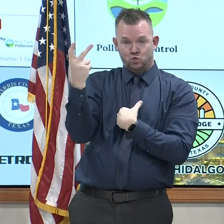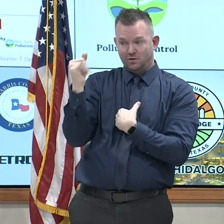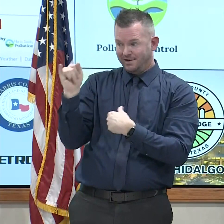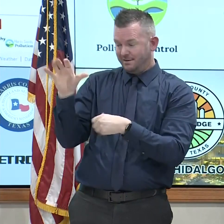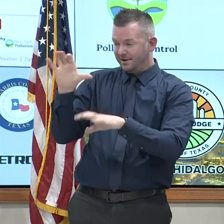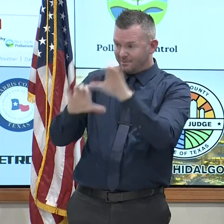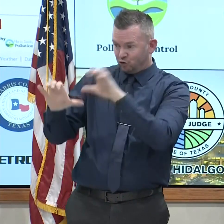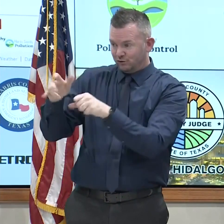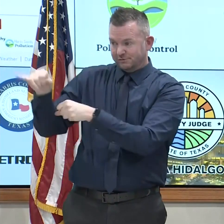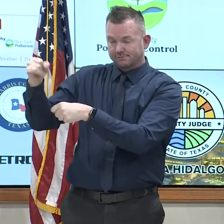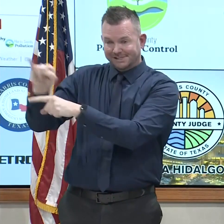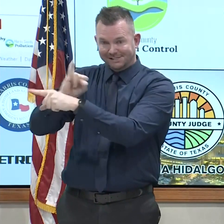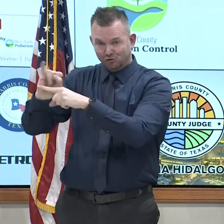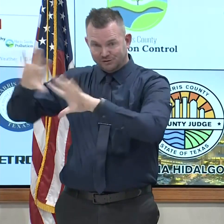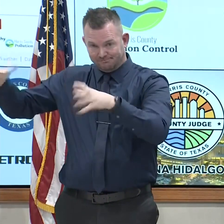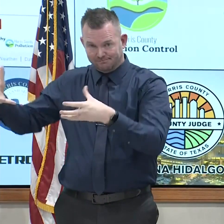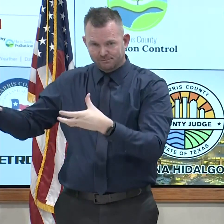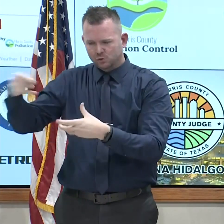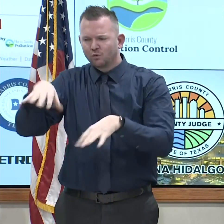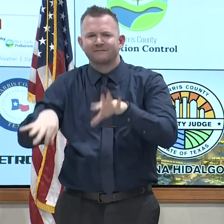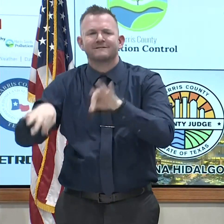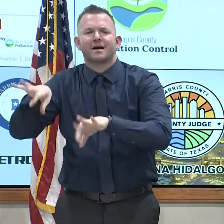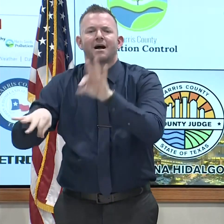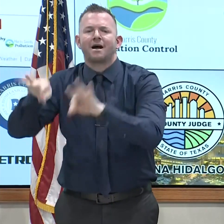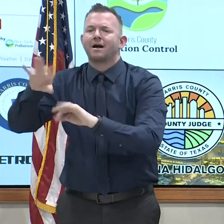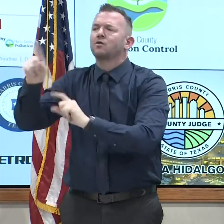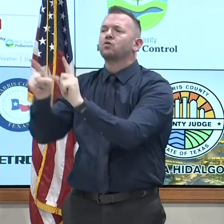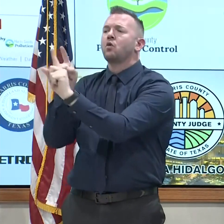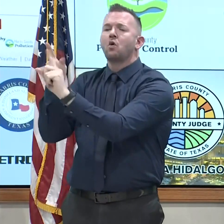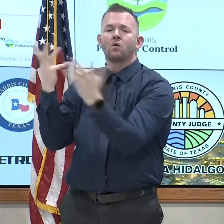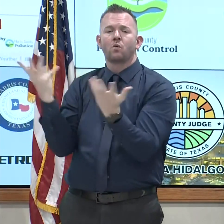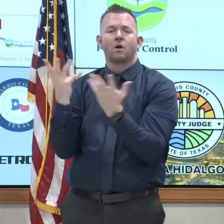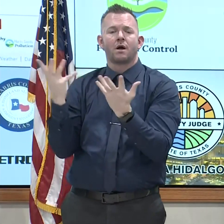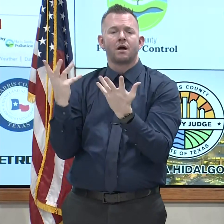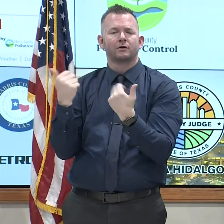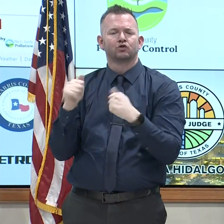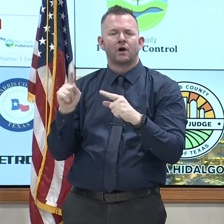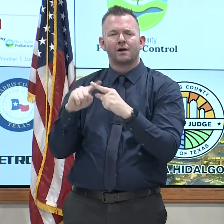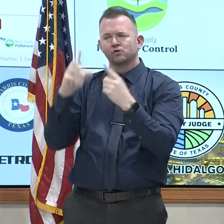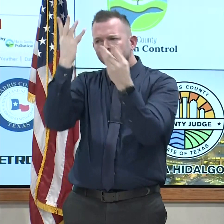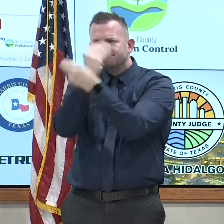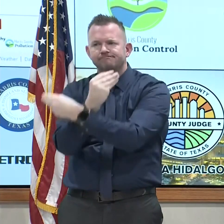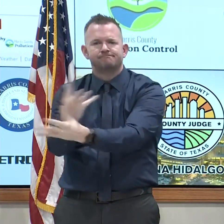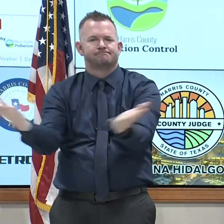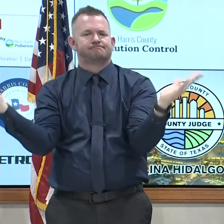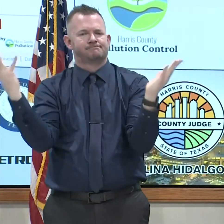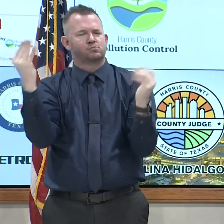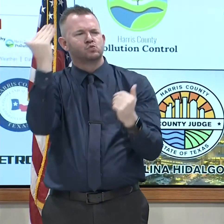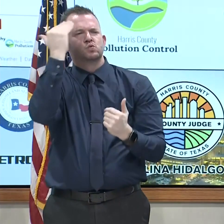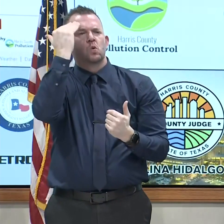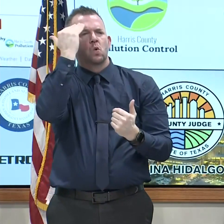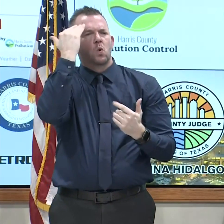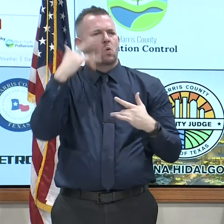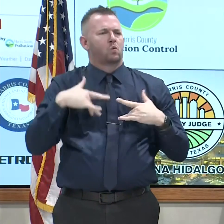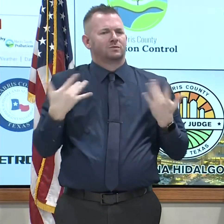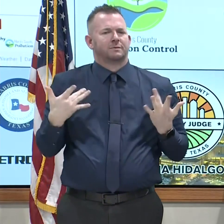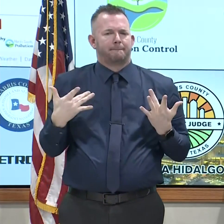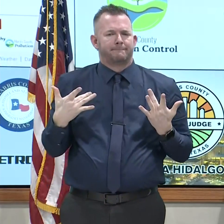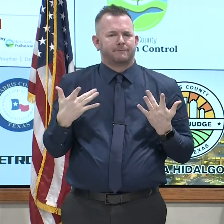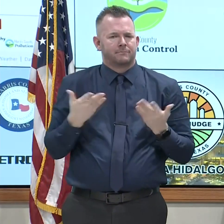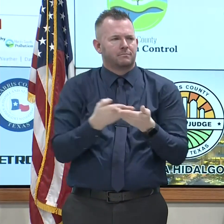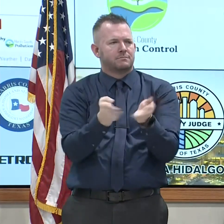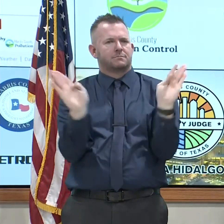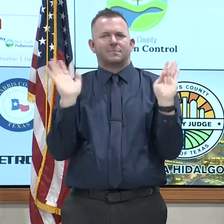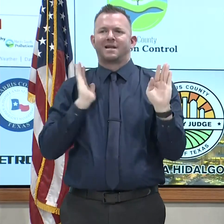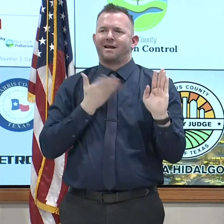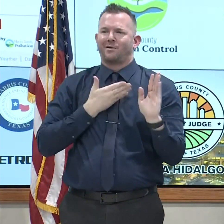the public with knowledge. Many of you know that I am a former law enforcement officer, spent